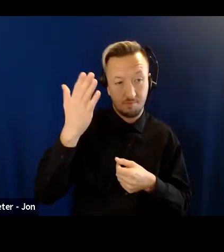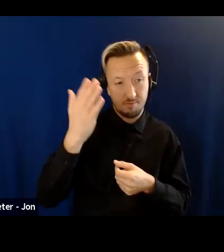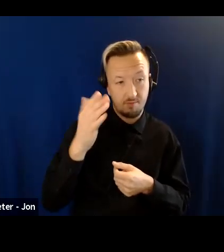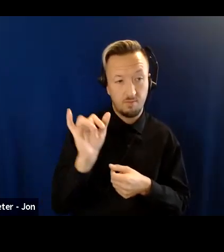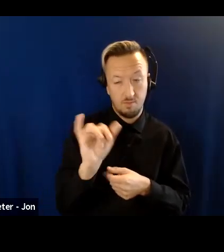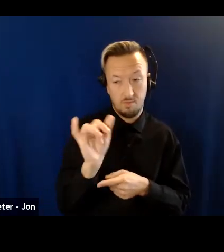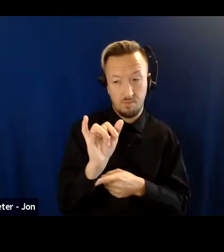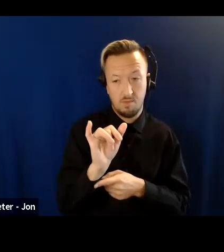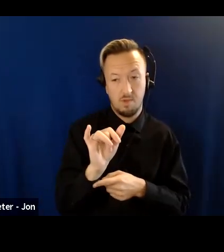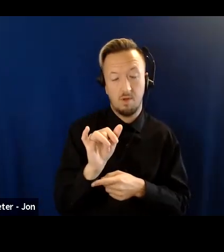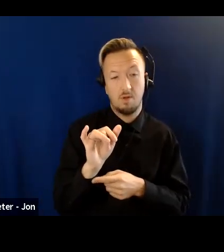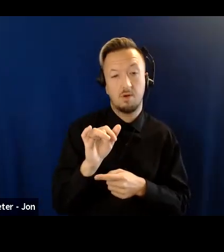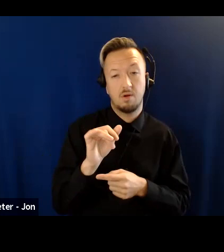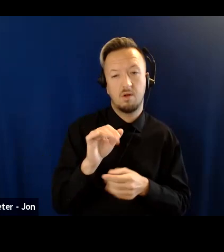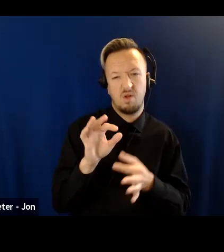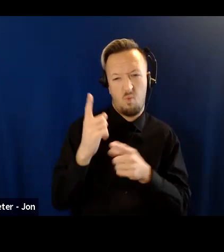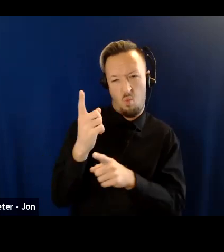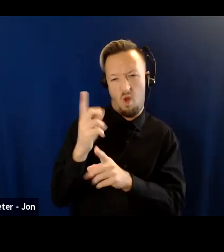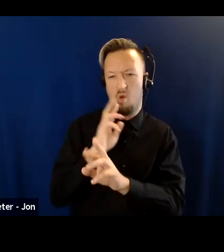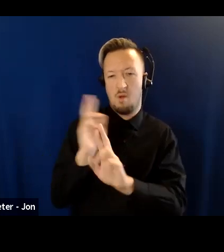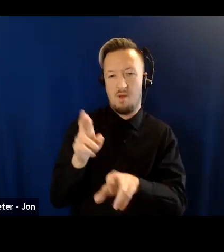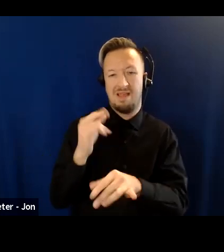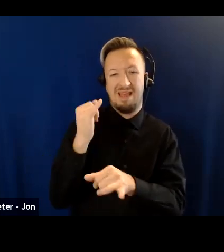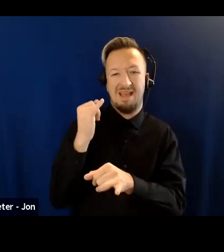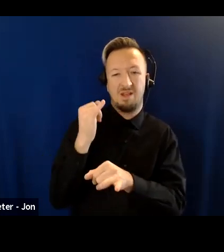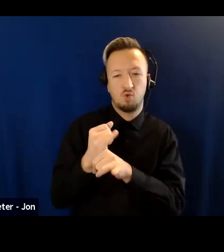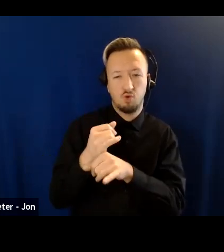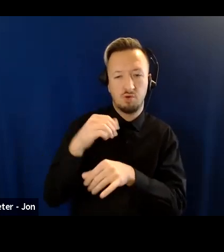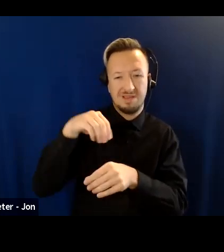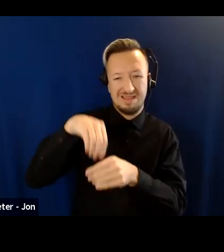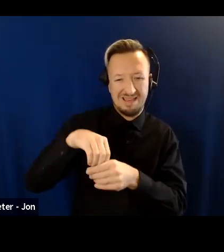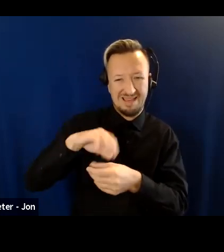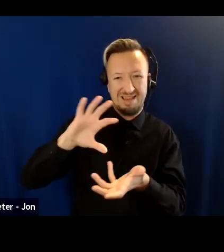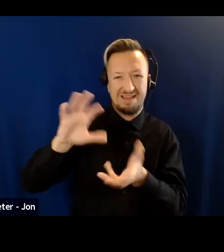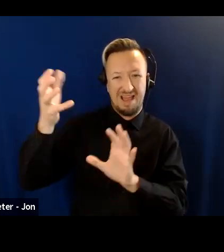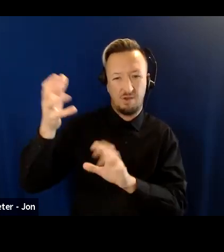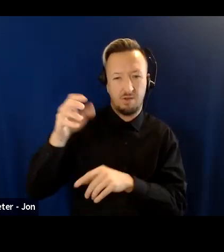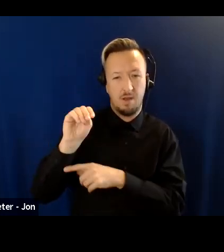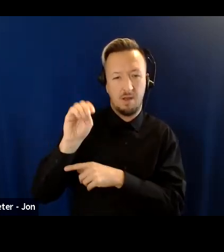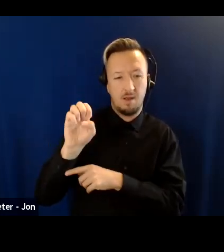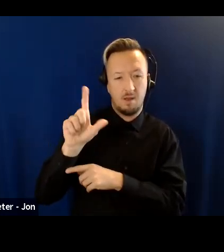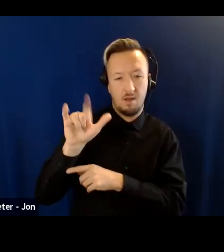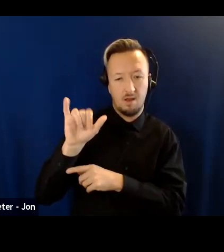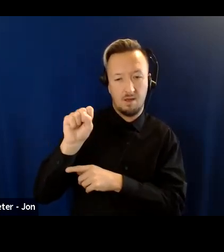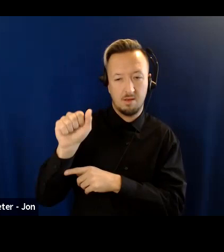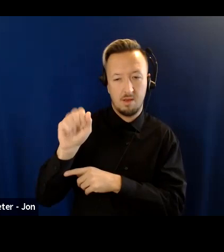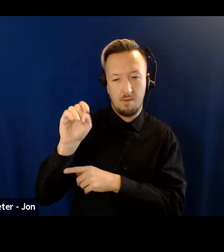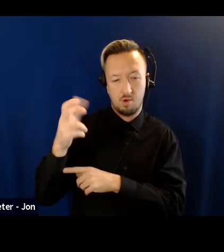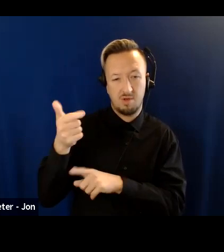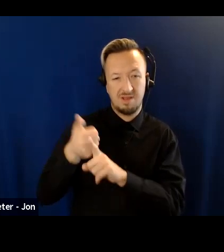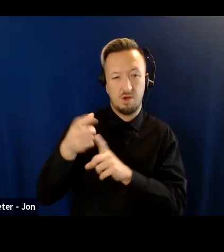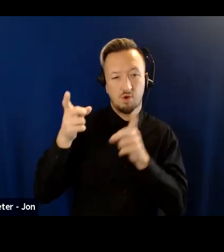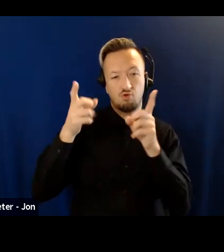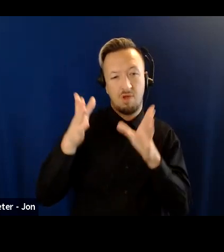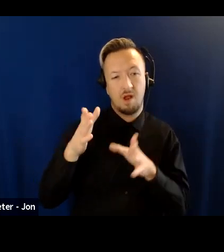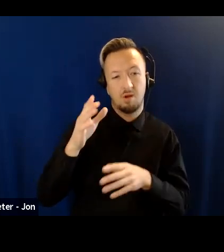a report that we'd like to share with you all on institutionalization in disasters, Melissa Marshall, who is the Director of Operations